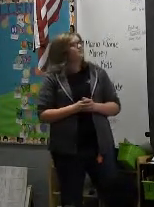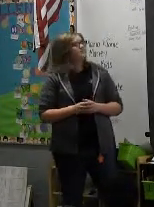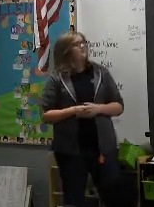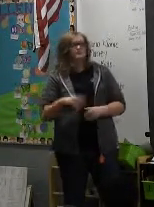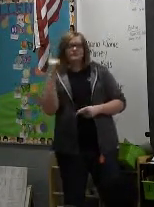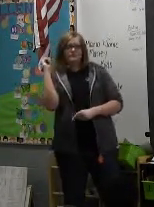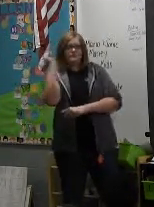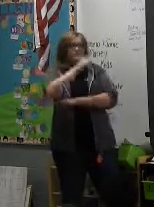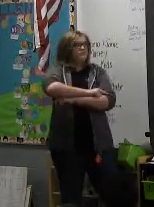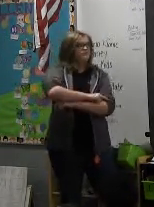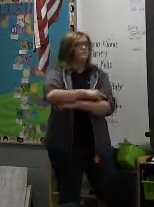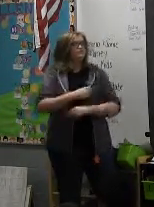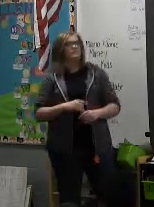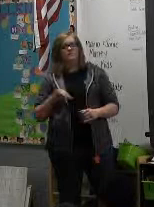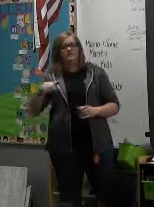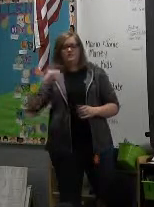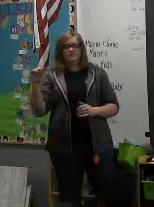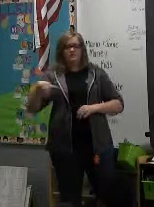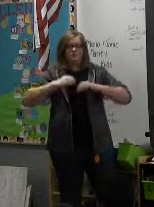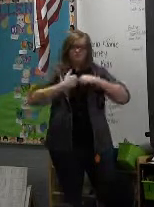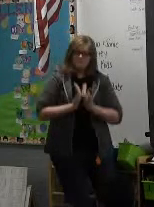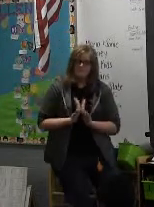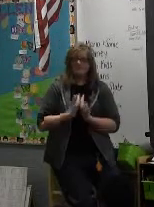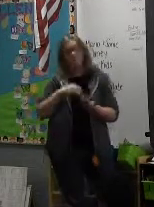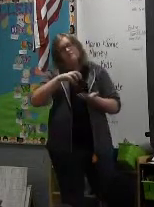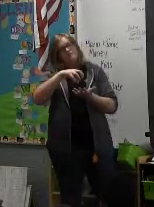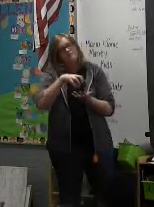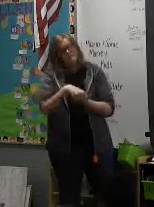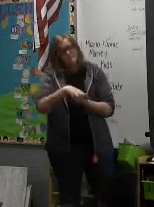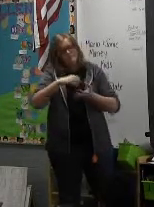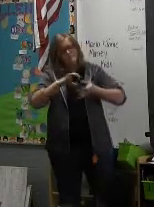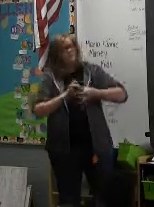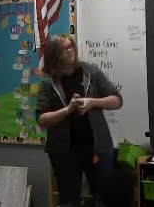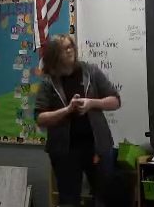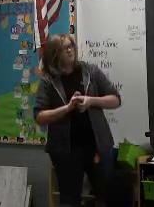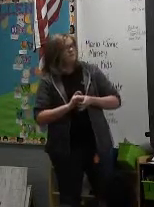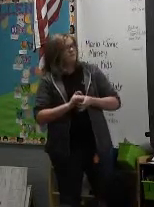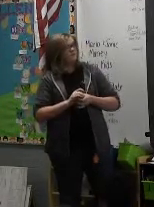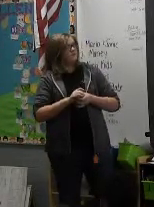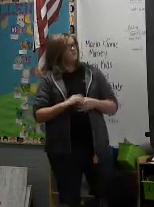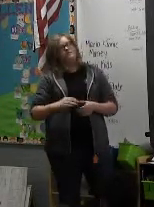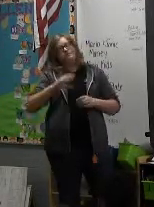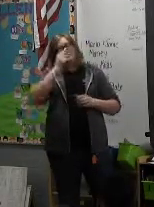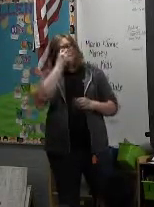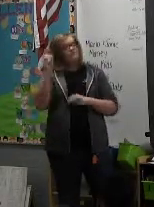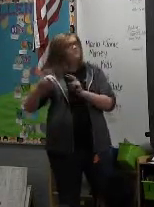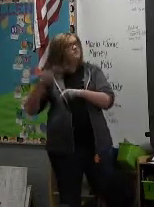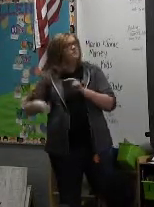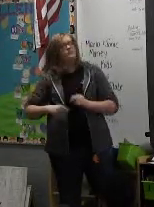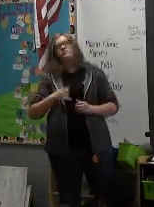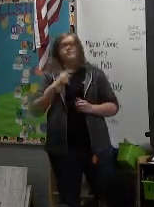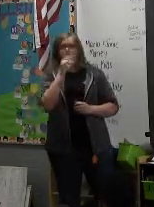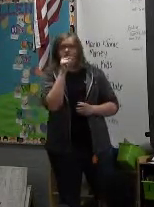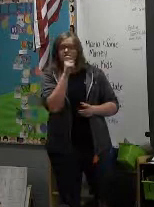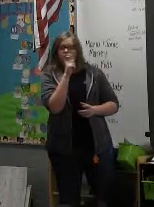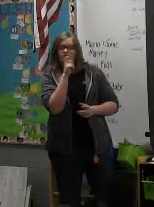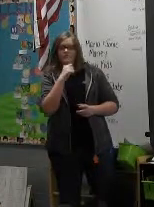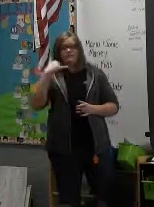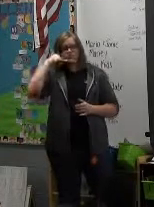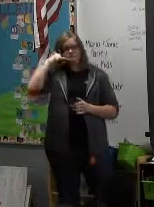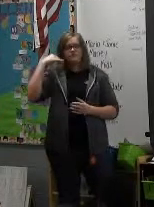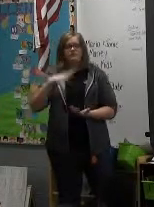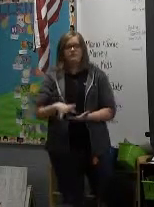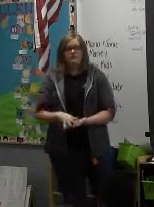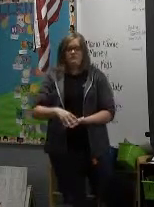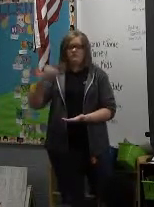However, one day, Jay was tired of being a weak link in the circus, who was only